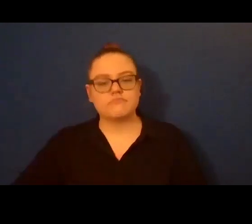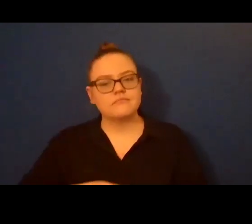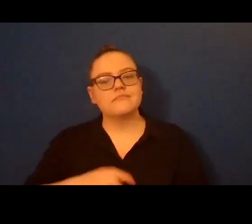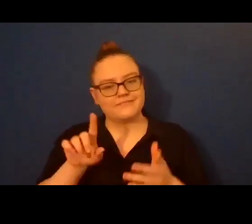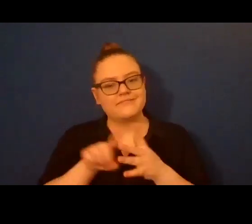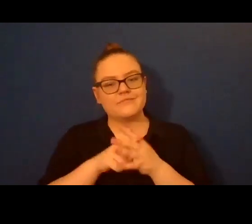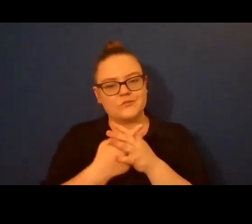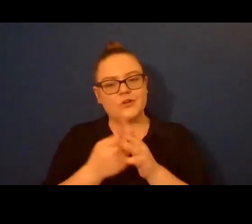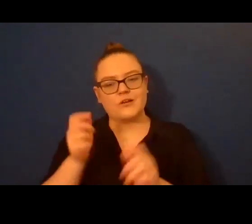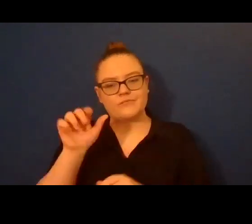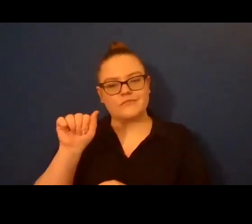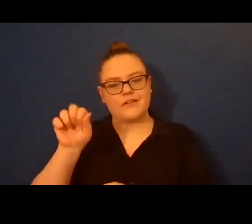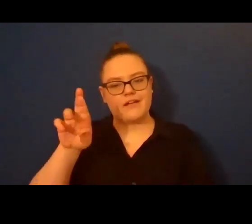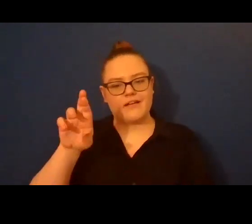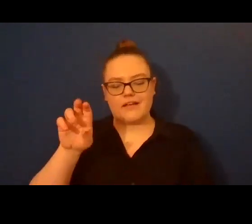Thank you.